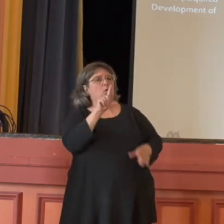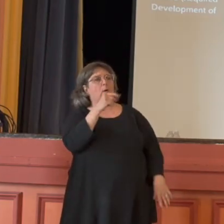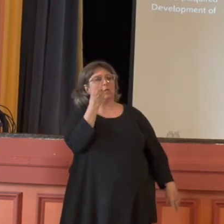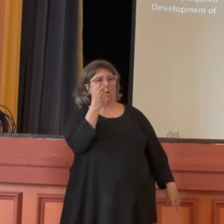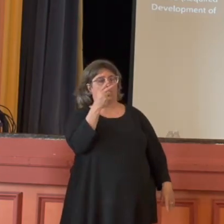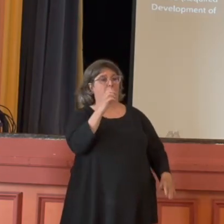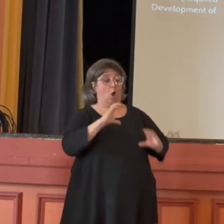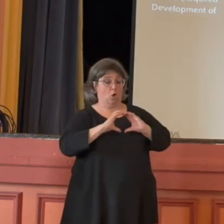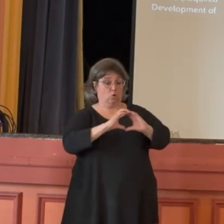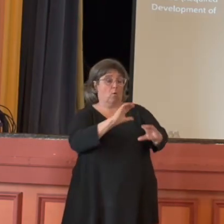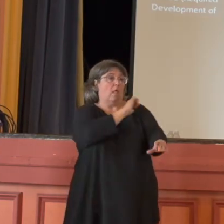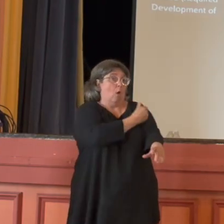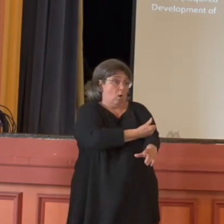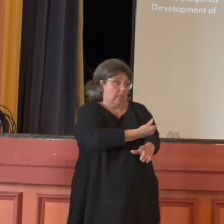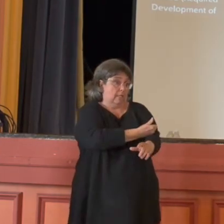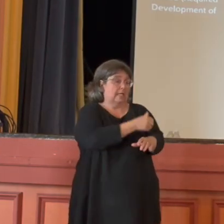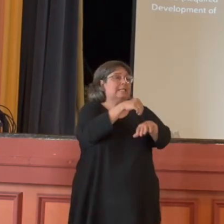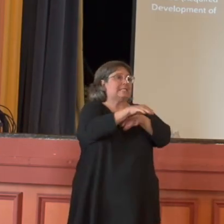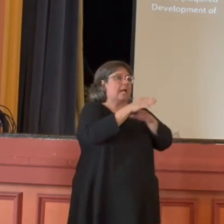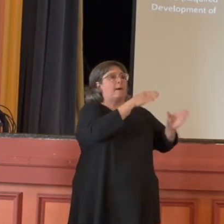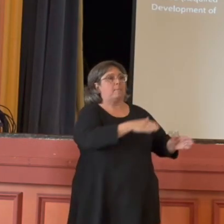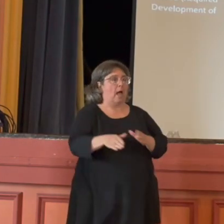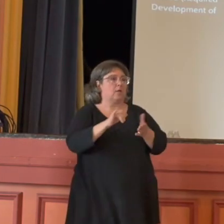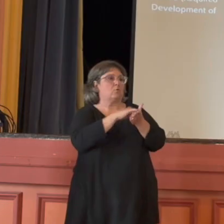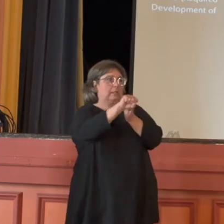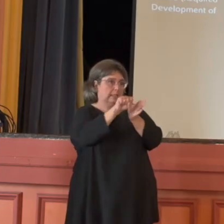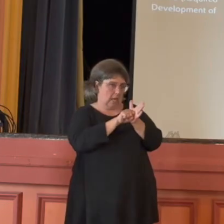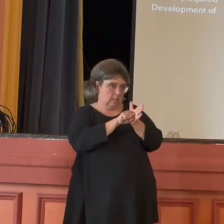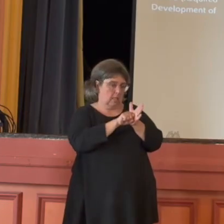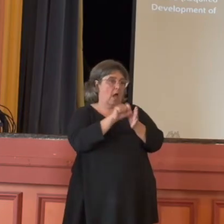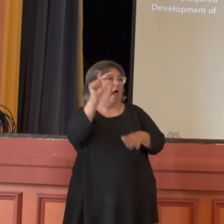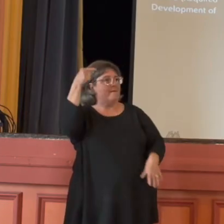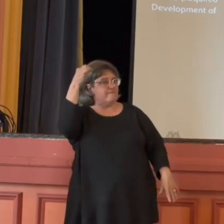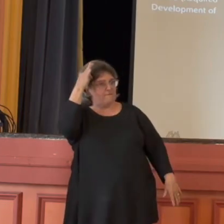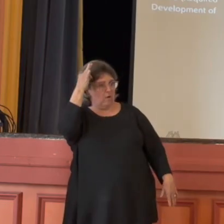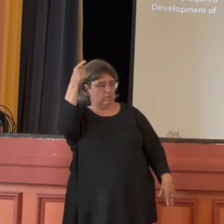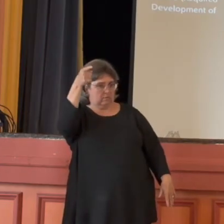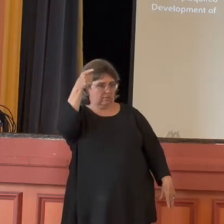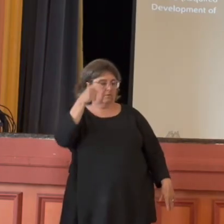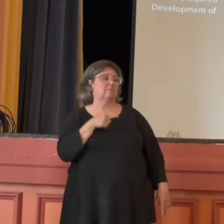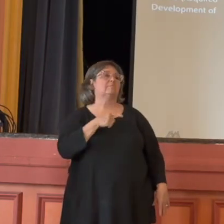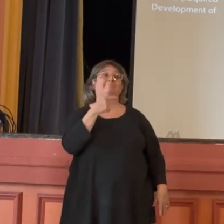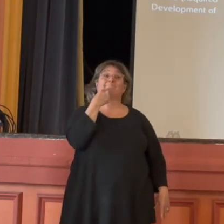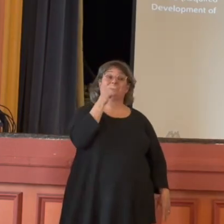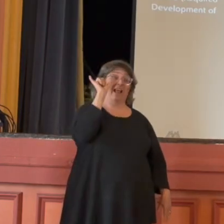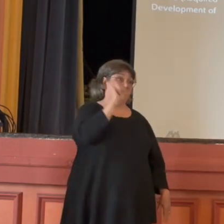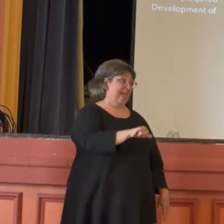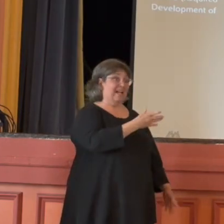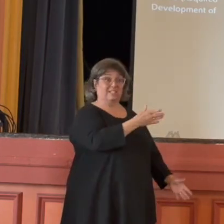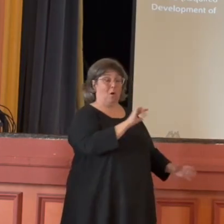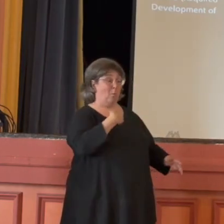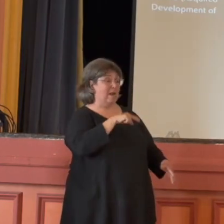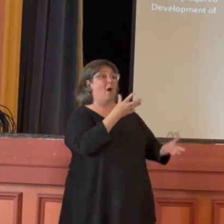the Sewer Authority sent a plan to New York State and the federal government saying, this is how